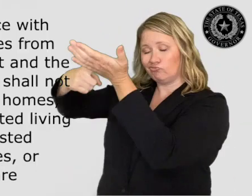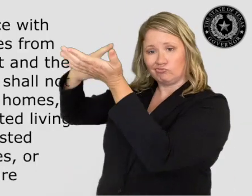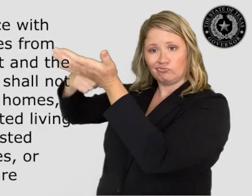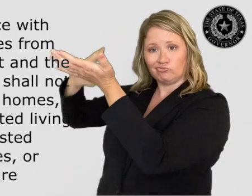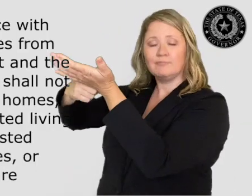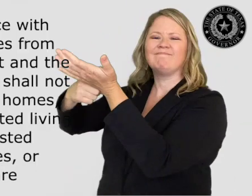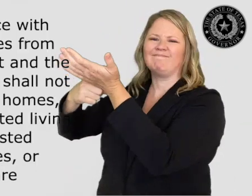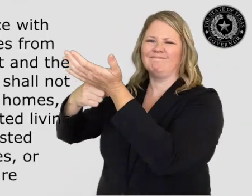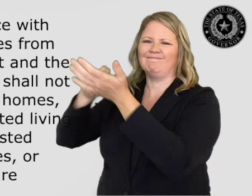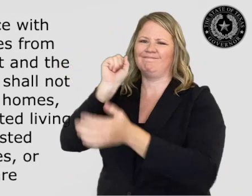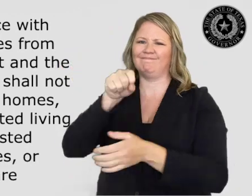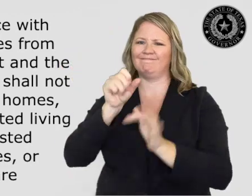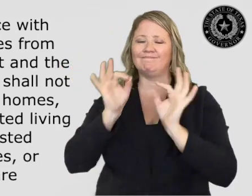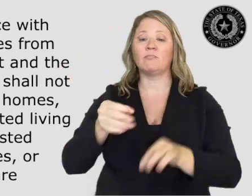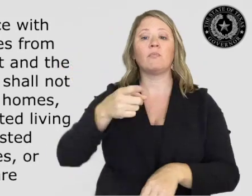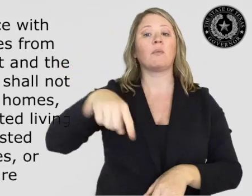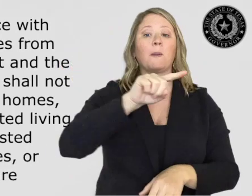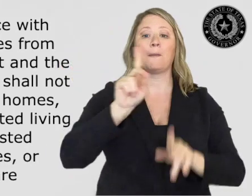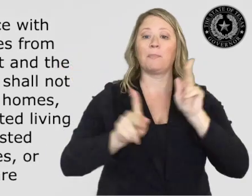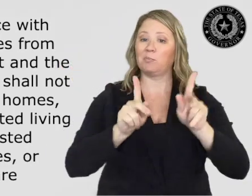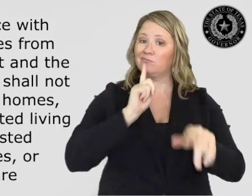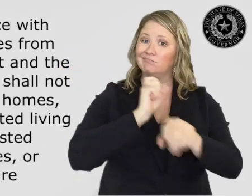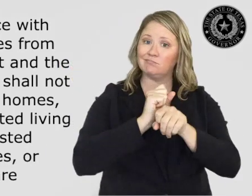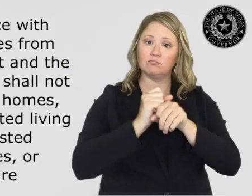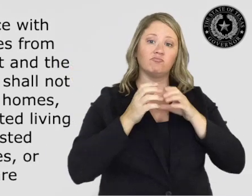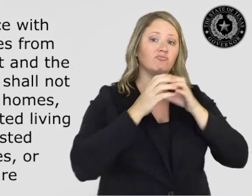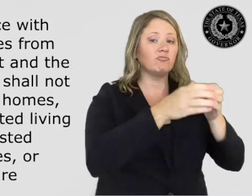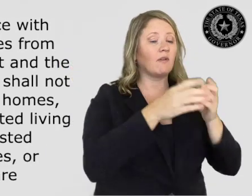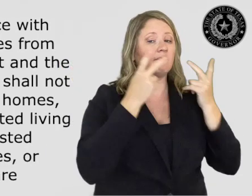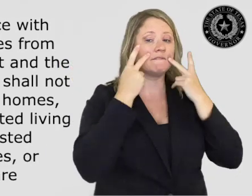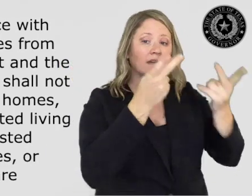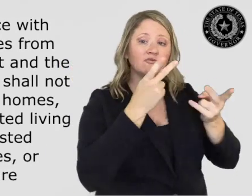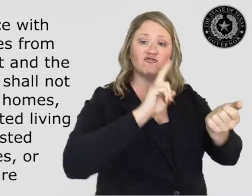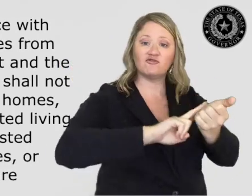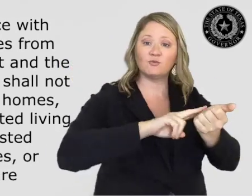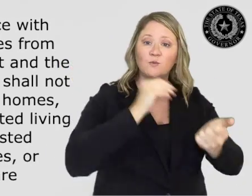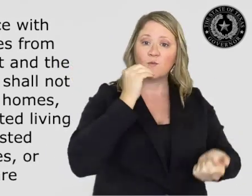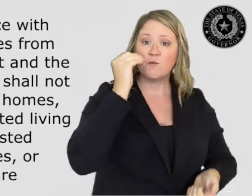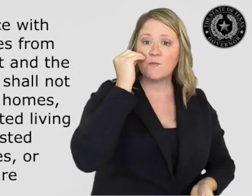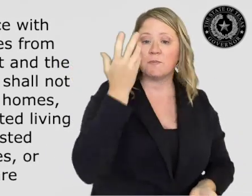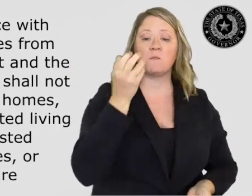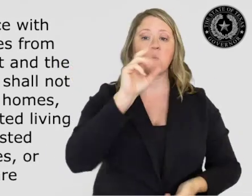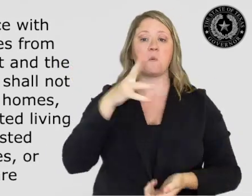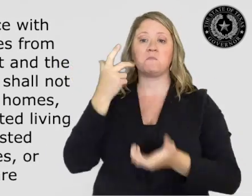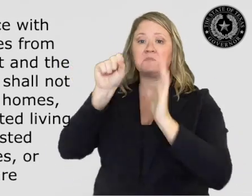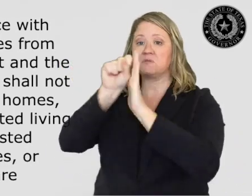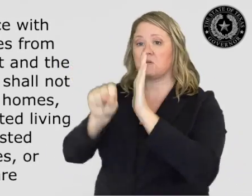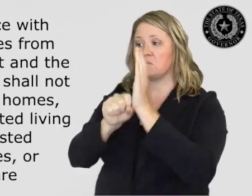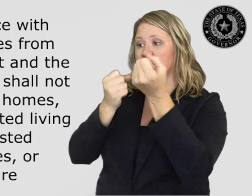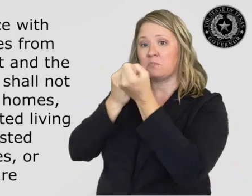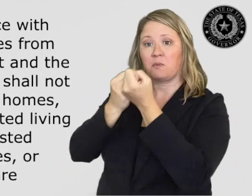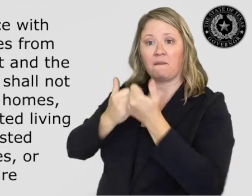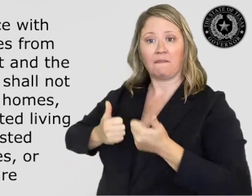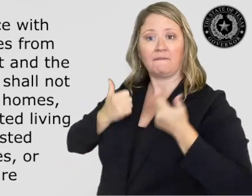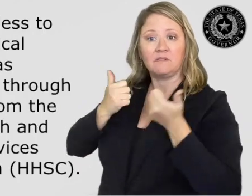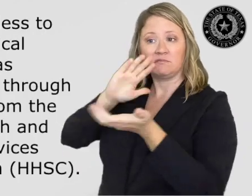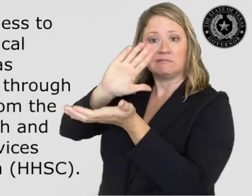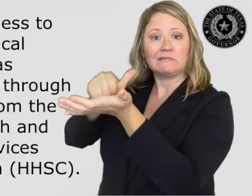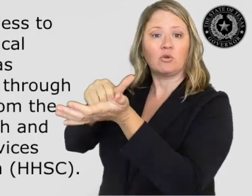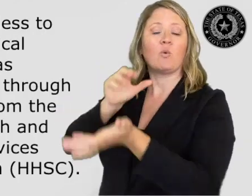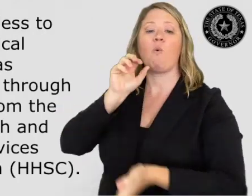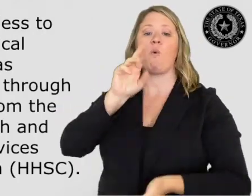President and the CDC, people shall not visit nursing homes, state-supported living centers, assisted living facilities, or long-term